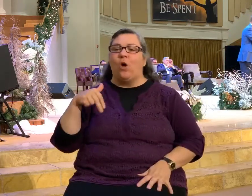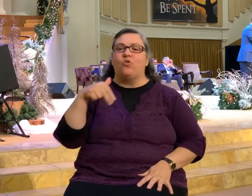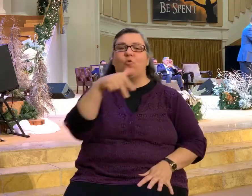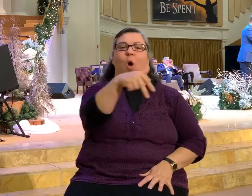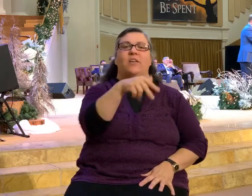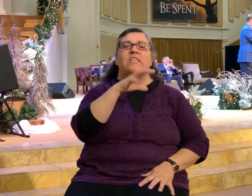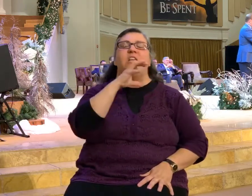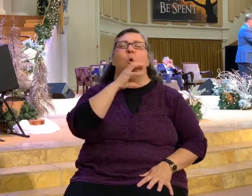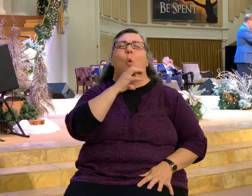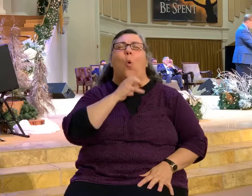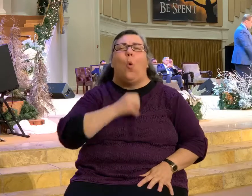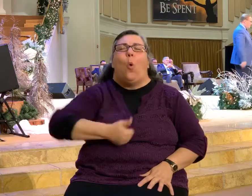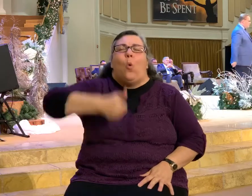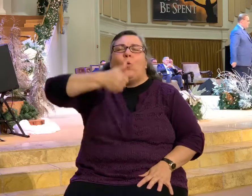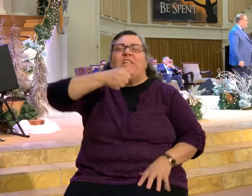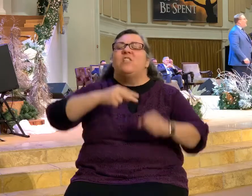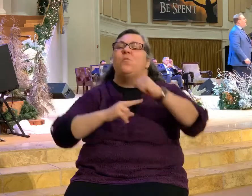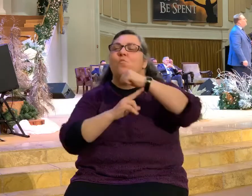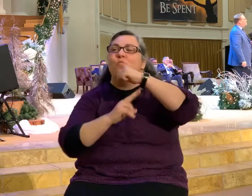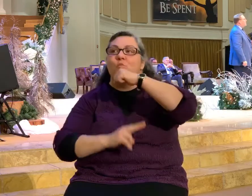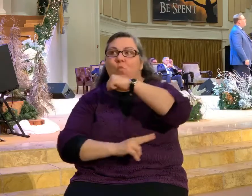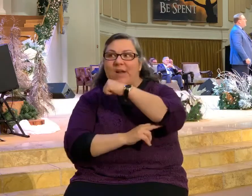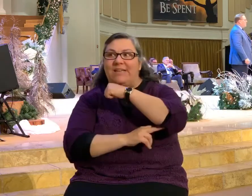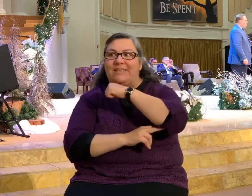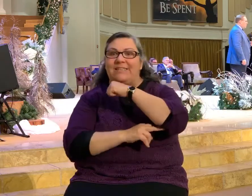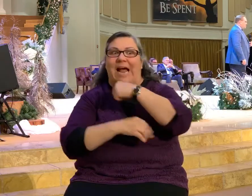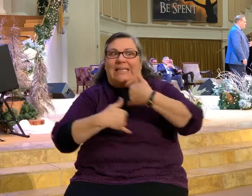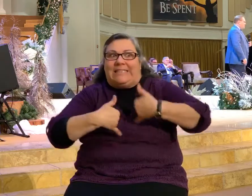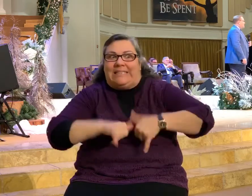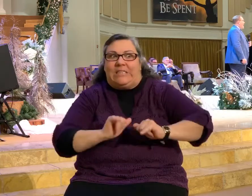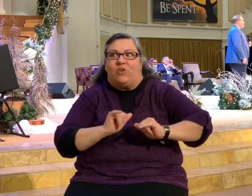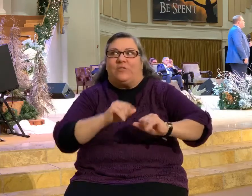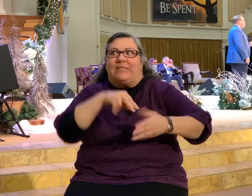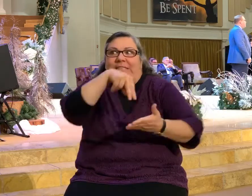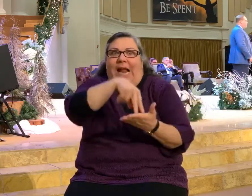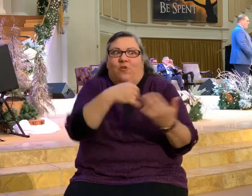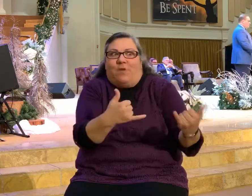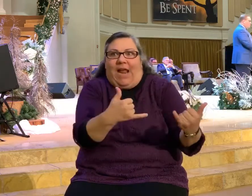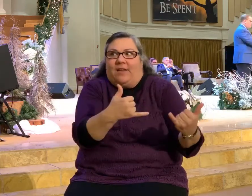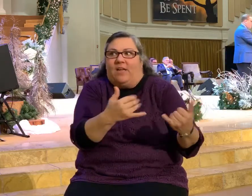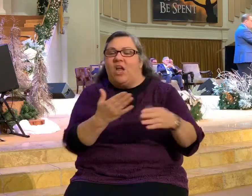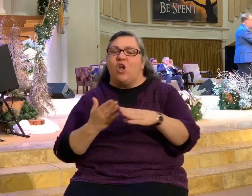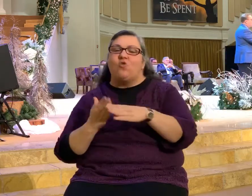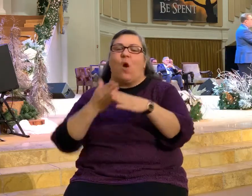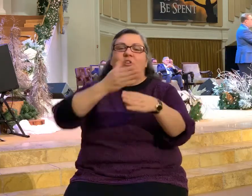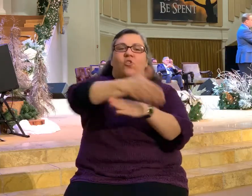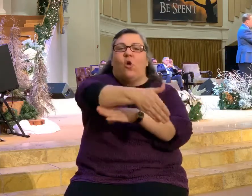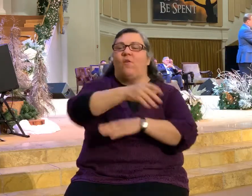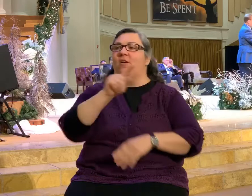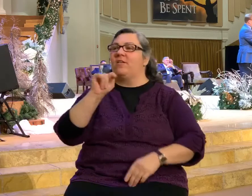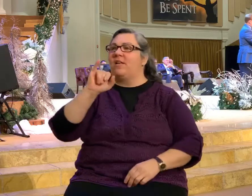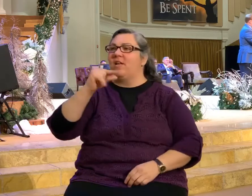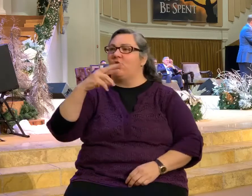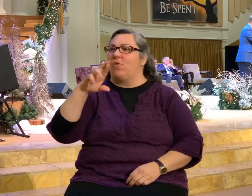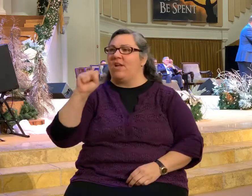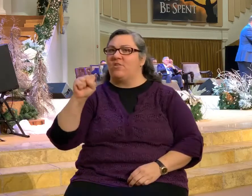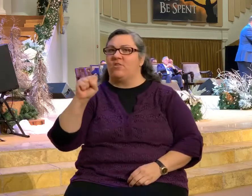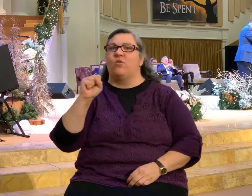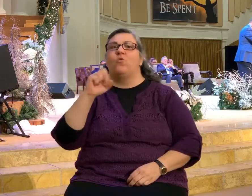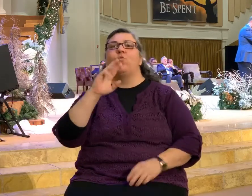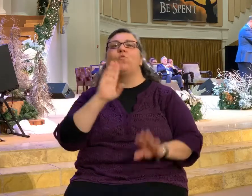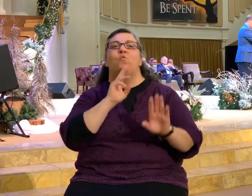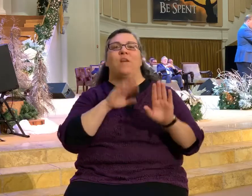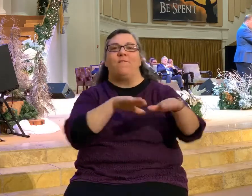oldest bridge in existence today. It crosses the Tiber River. It was built 62